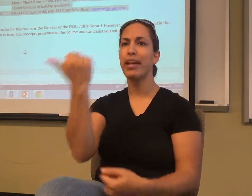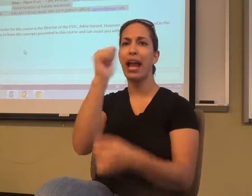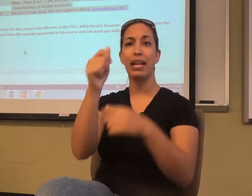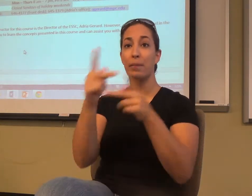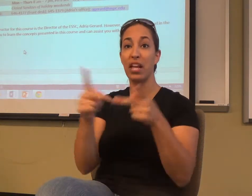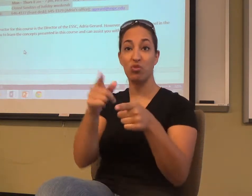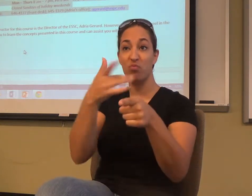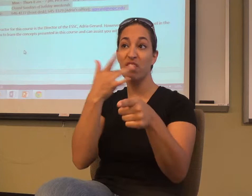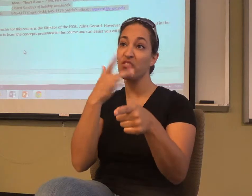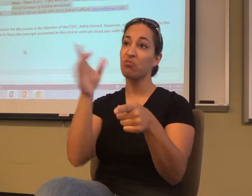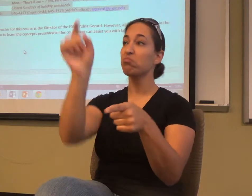there's no talking.